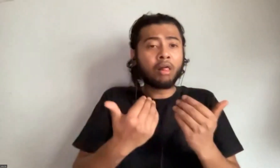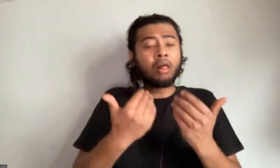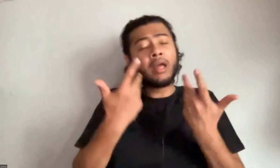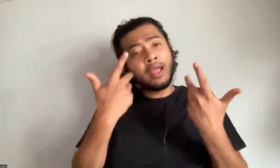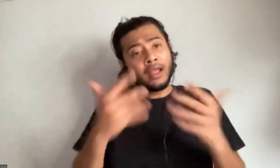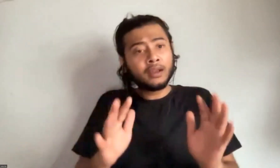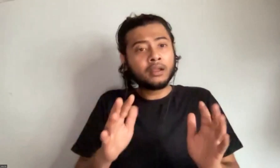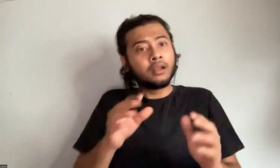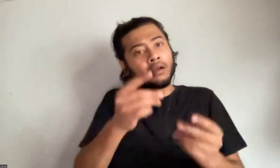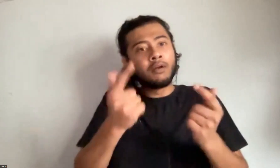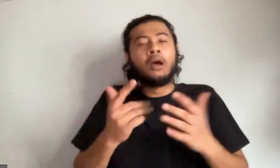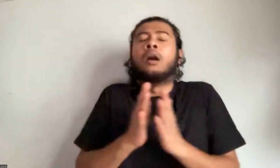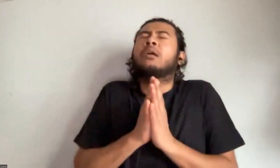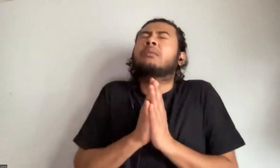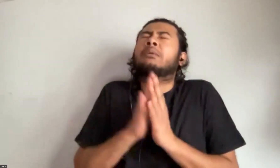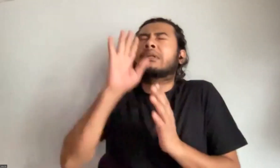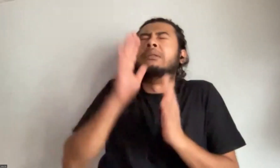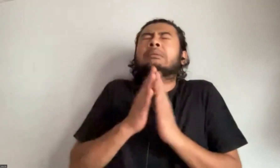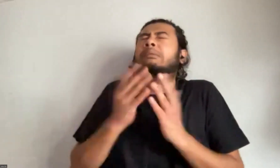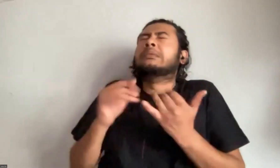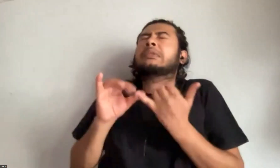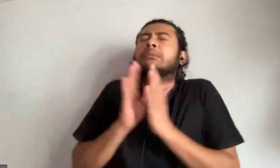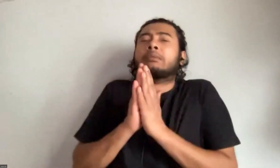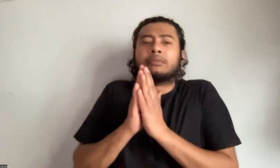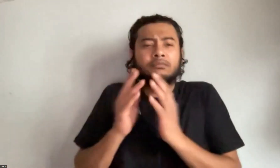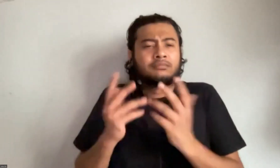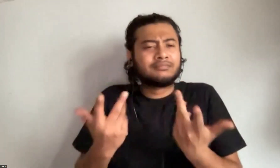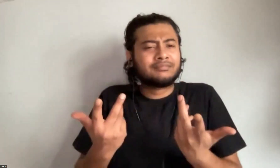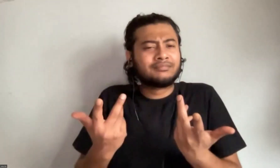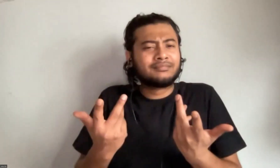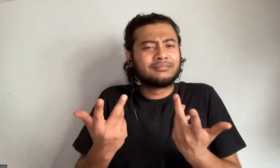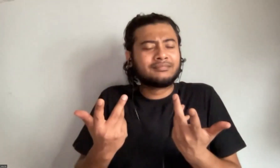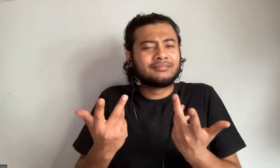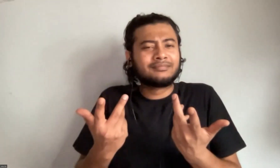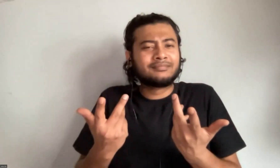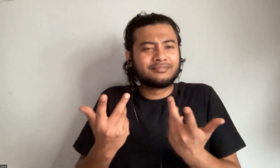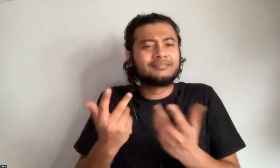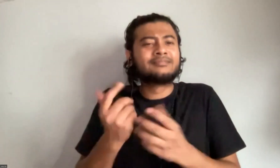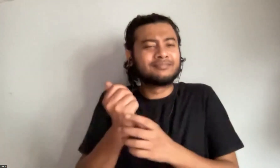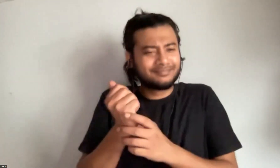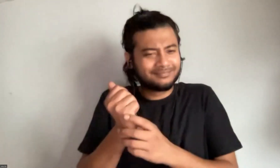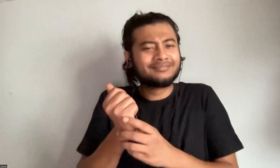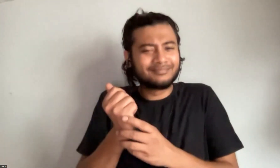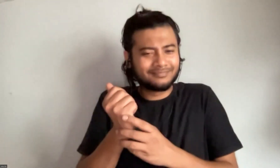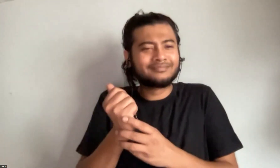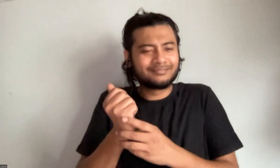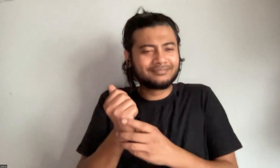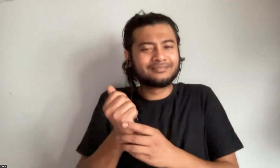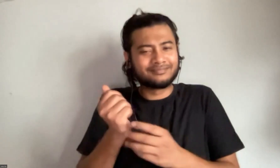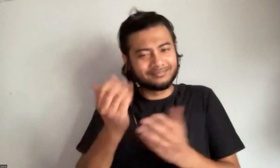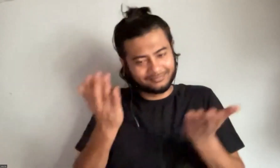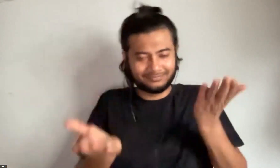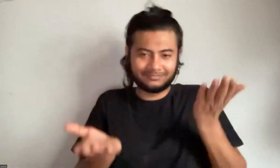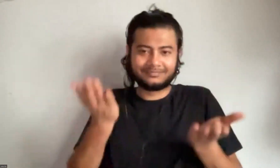have done, it is for my goodness, it is for my well-being. So even in our sorrows, if we share